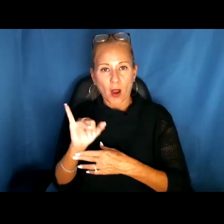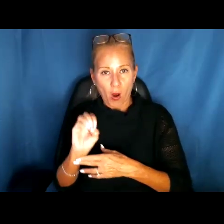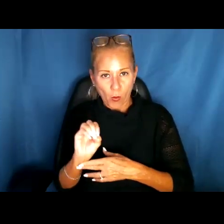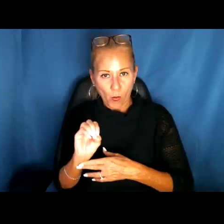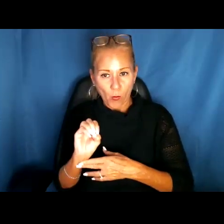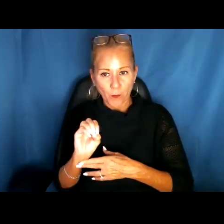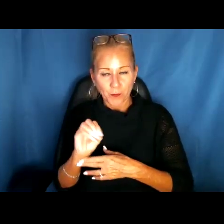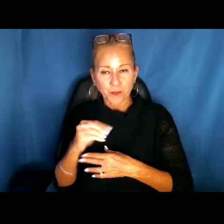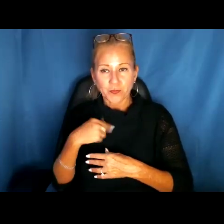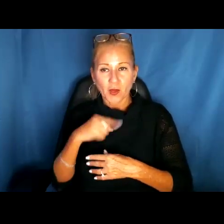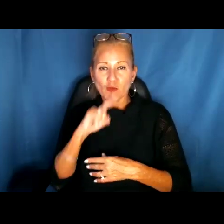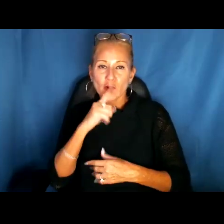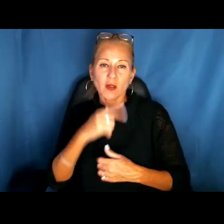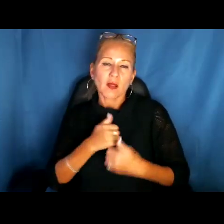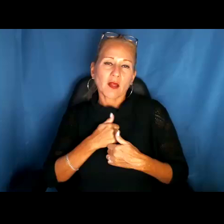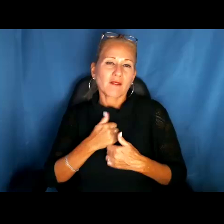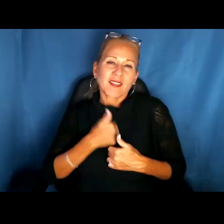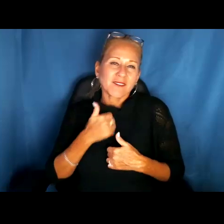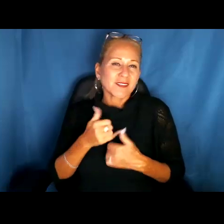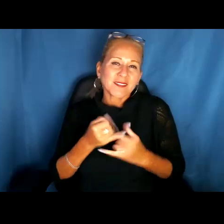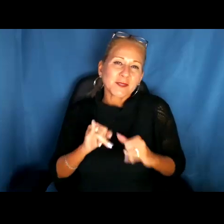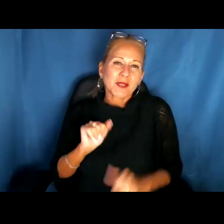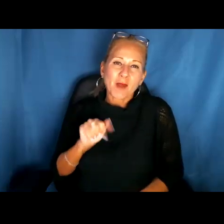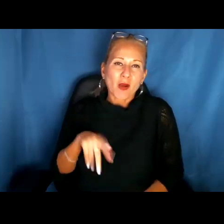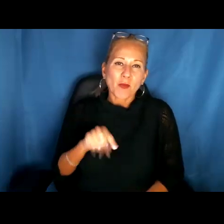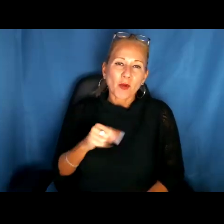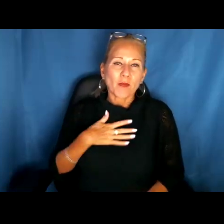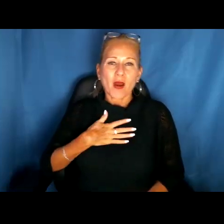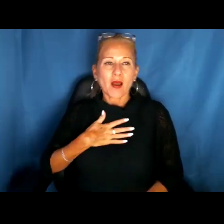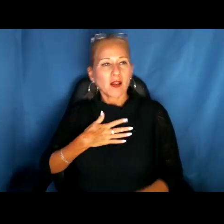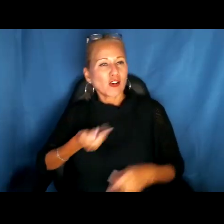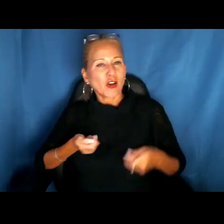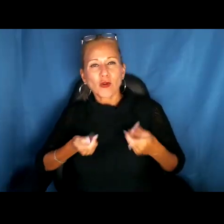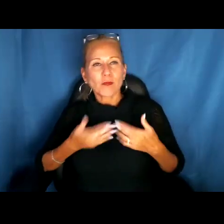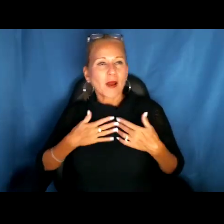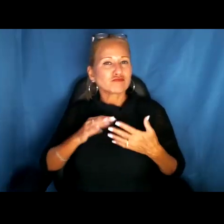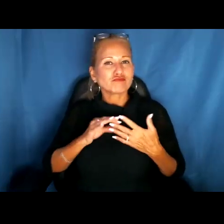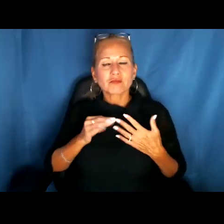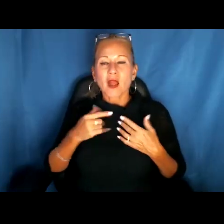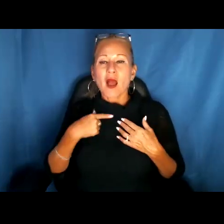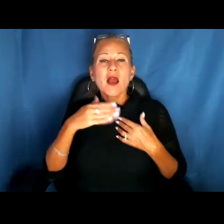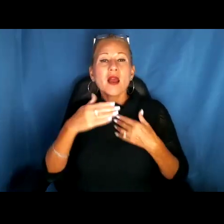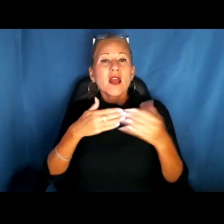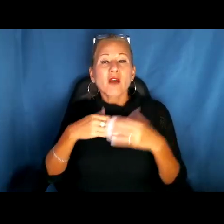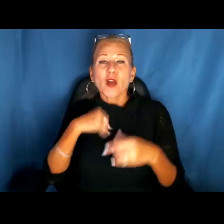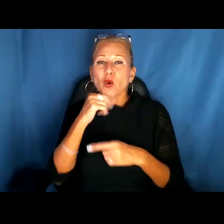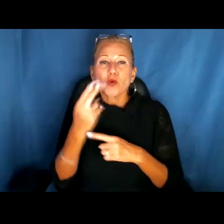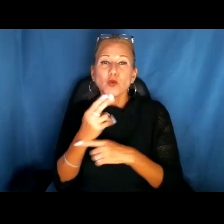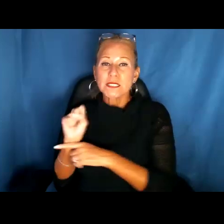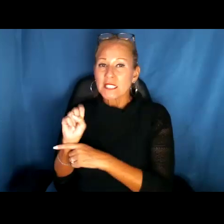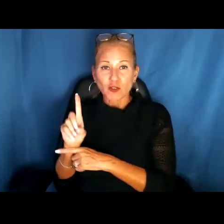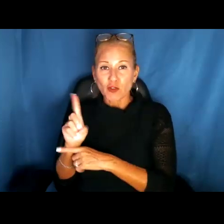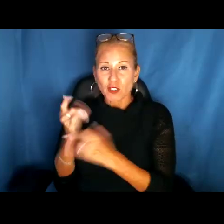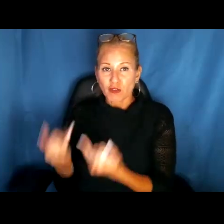And I really love living in my own apartment, really under my own control, even though I don't use self-direction at